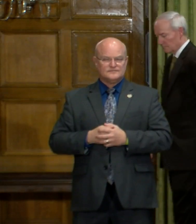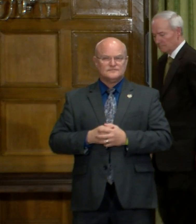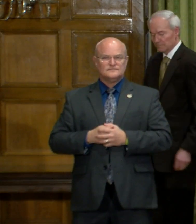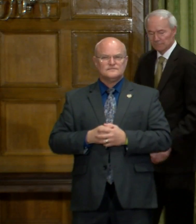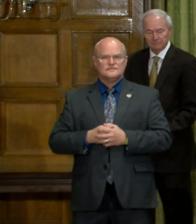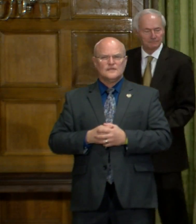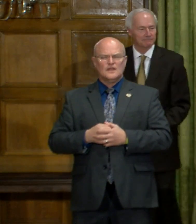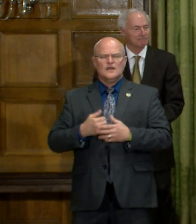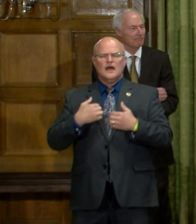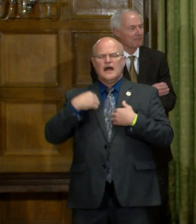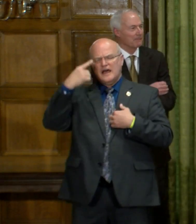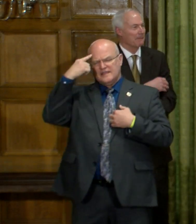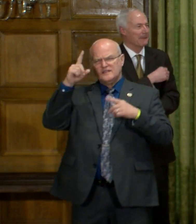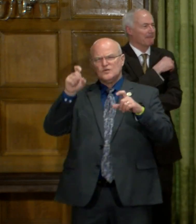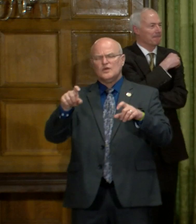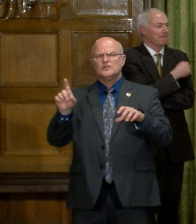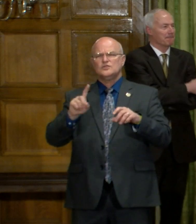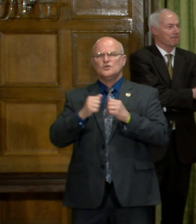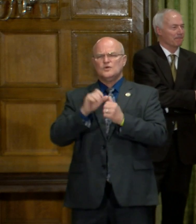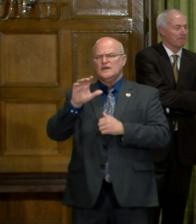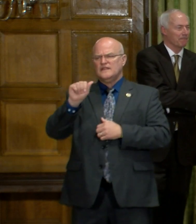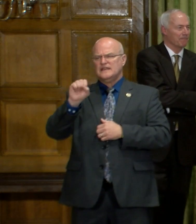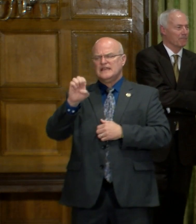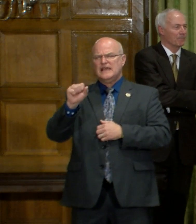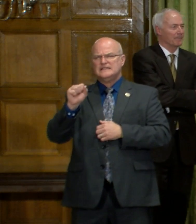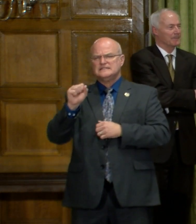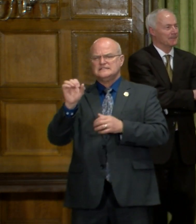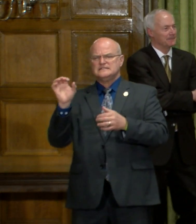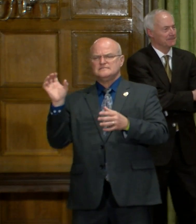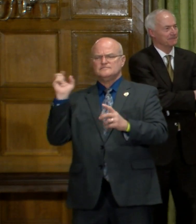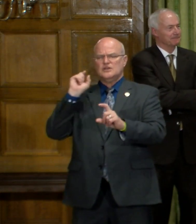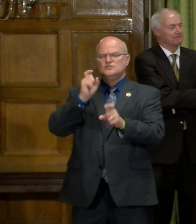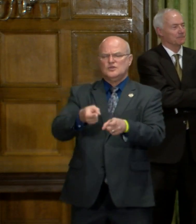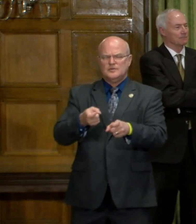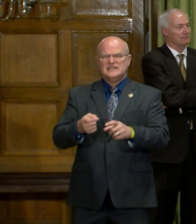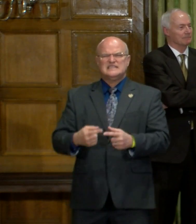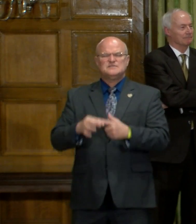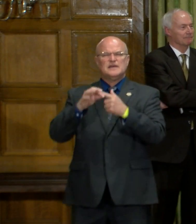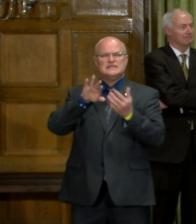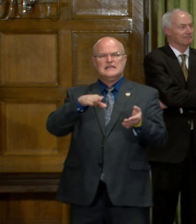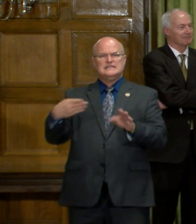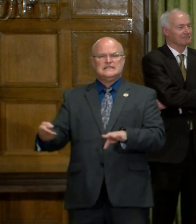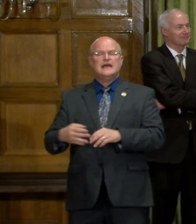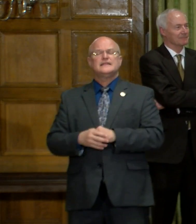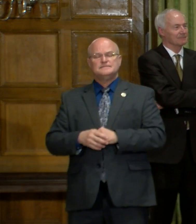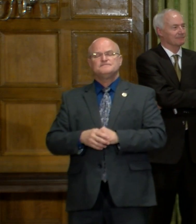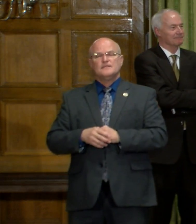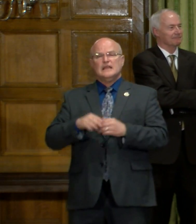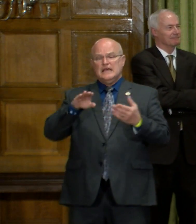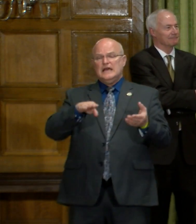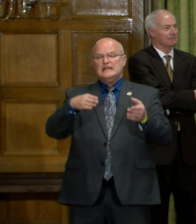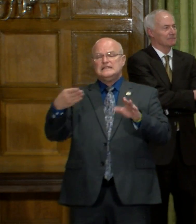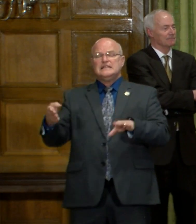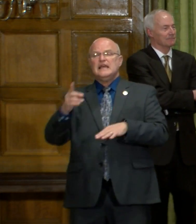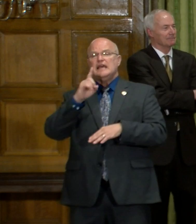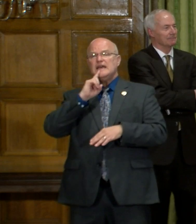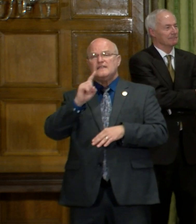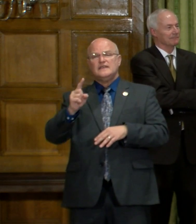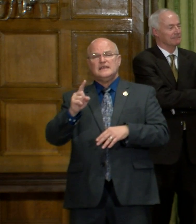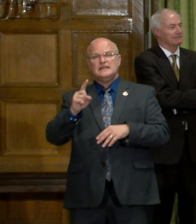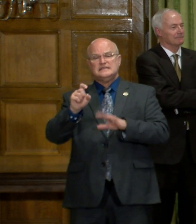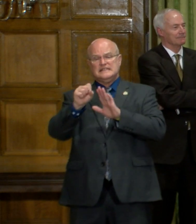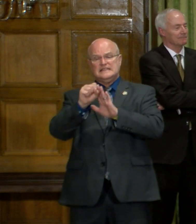I believe the question had to do with where a case is attributed, especially a death. By convention, a death is attributed to